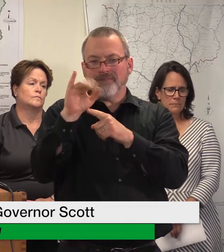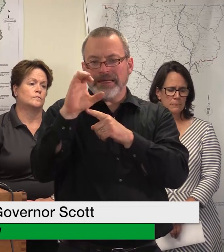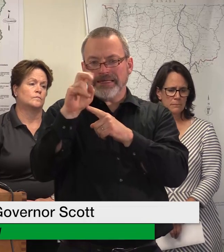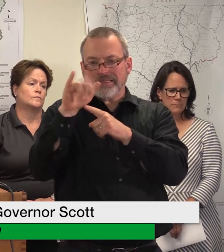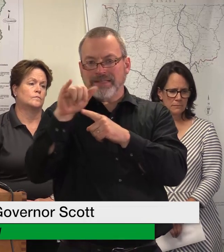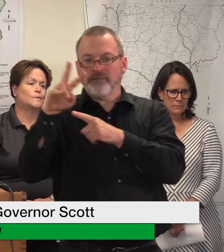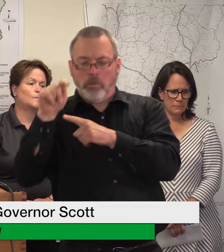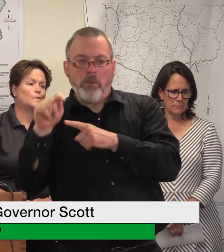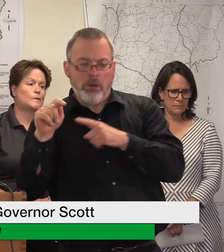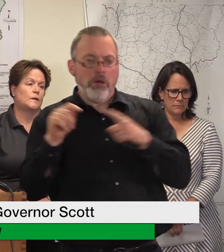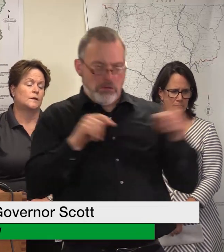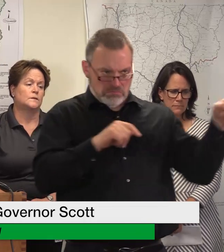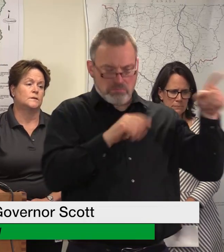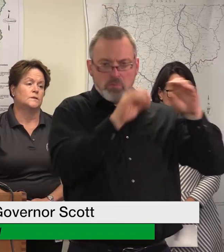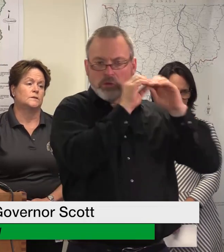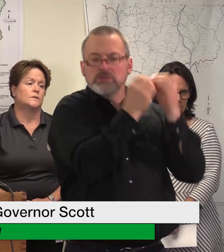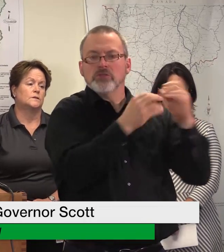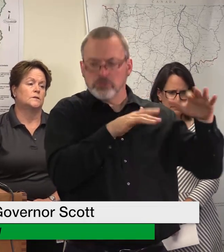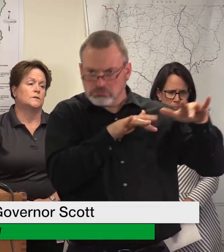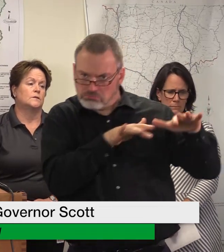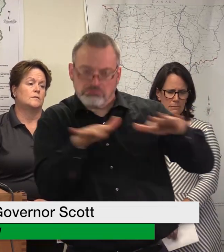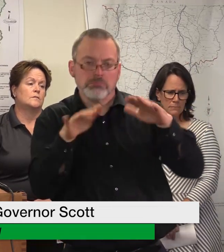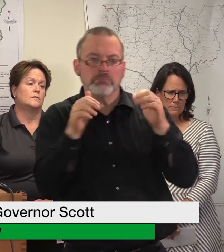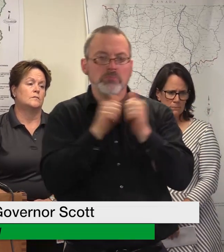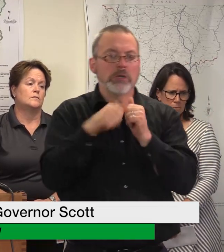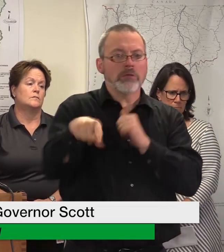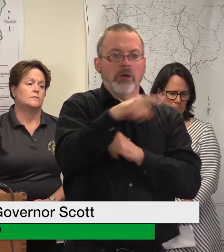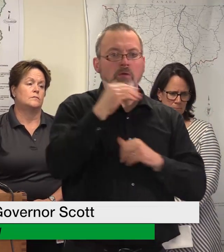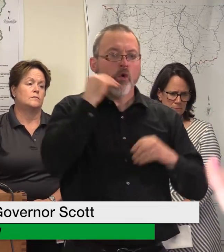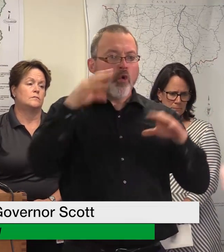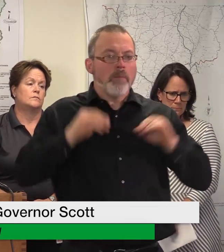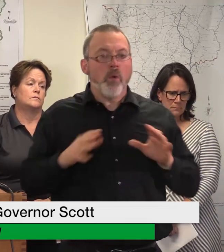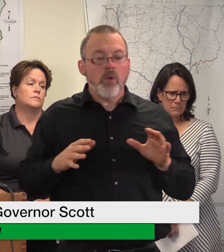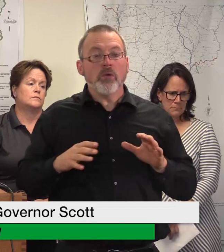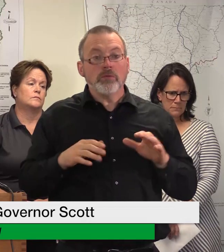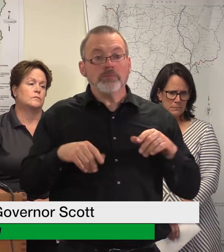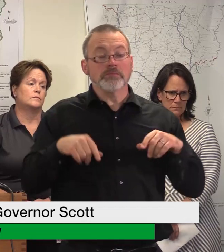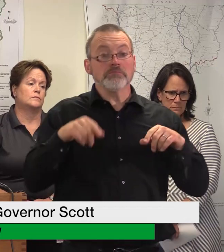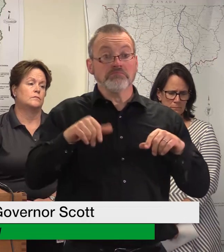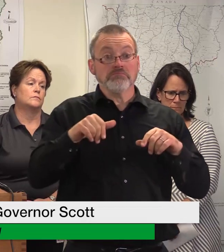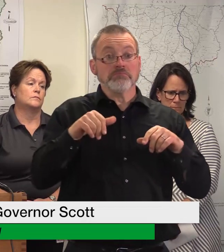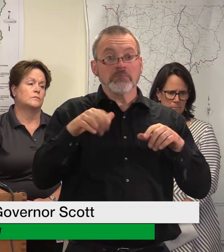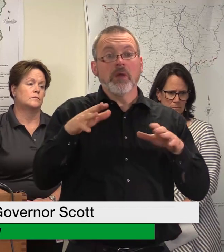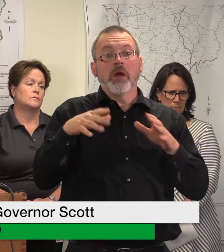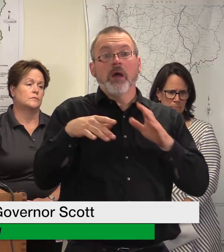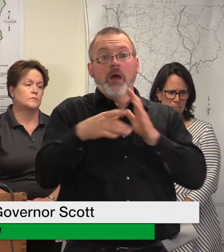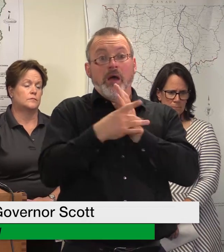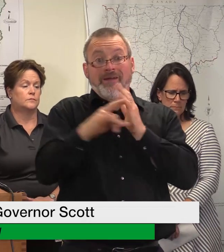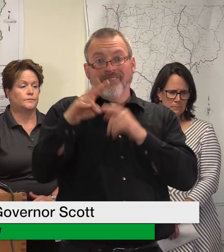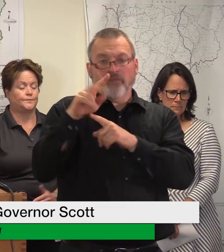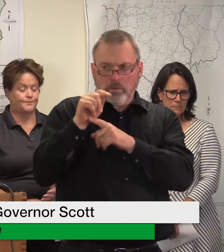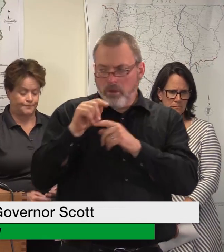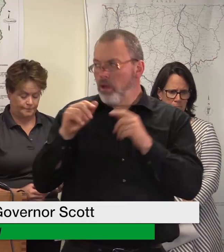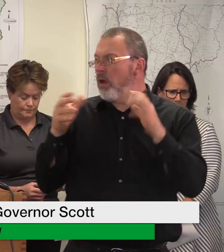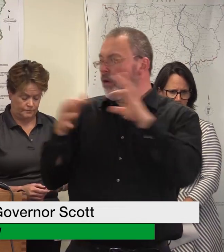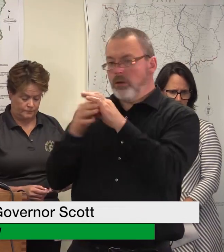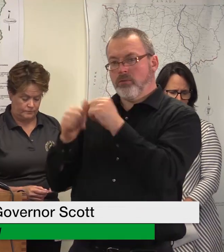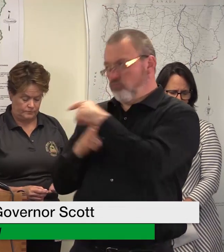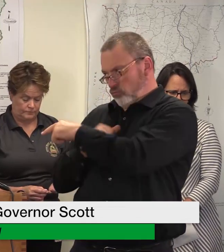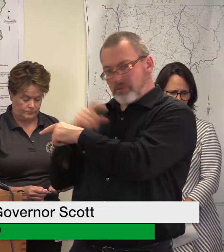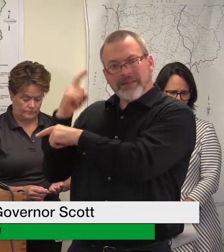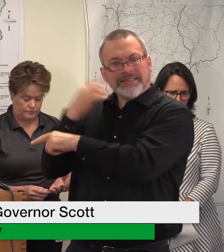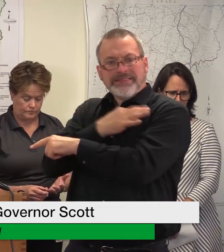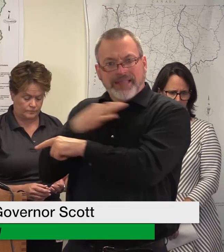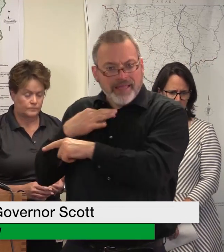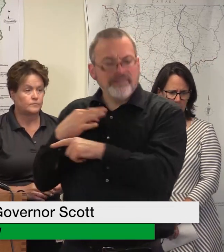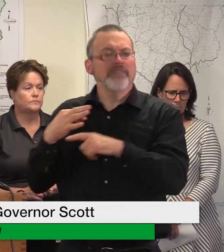this, the leadership of Efficiency Vermont, the leadership from the governor and his staff, the leadership in the legislature, and then my